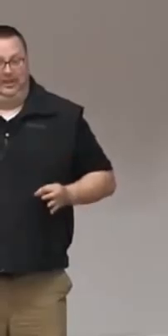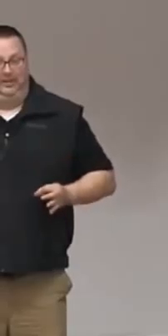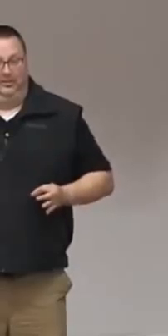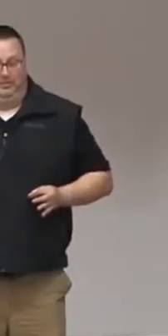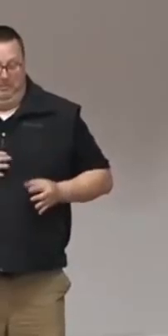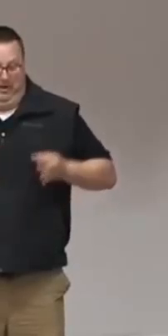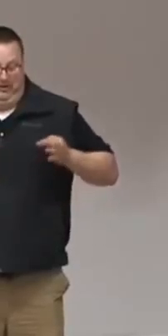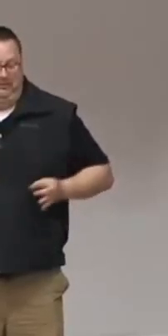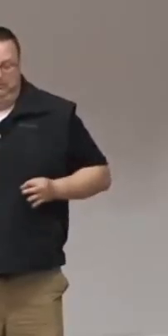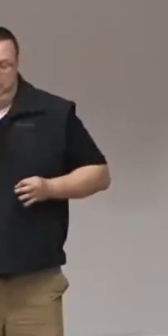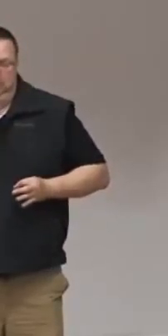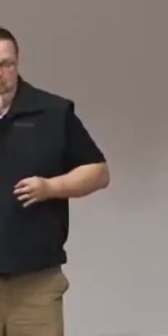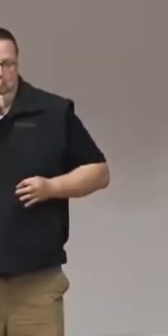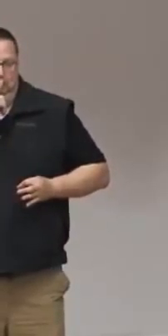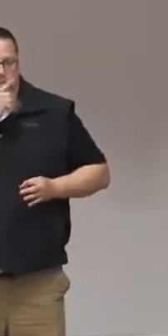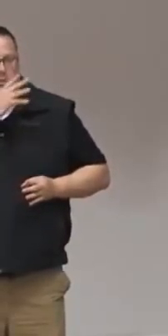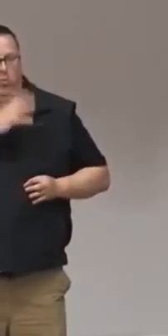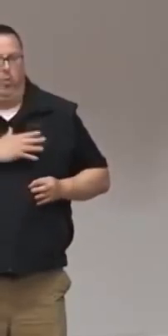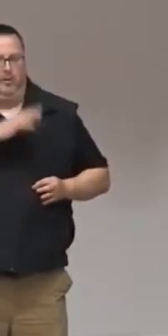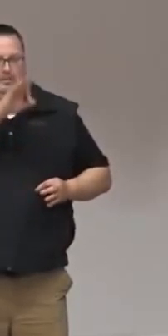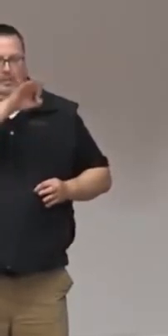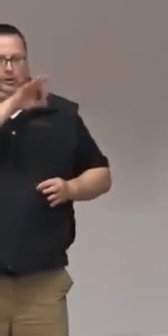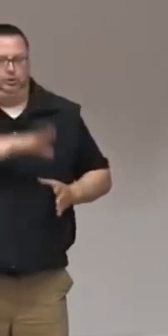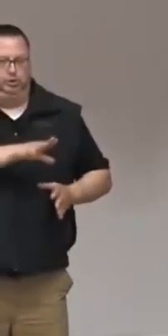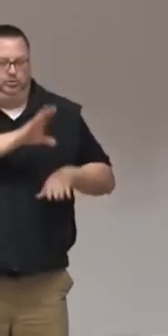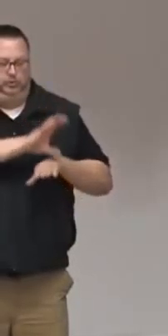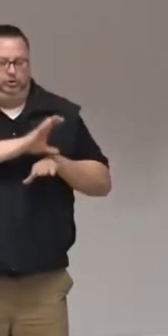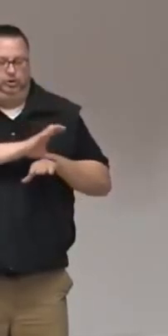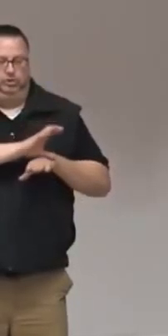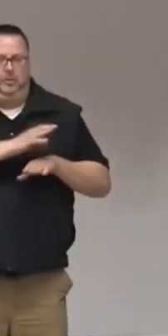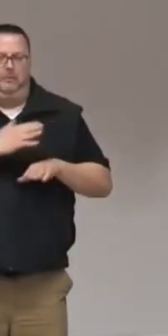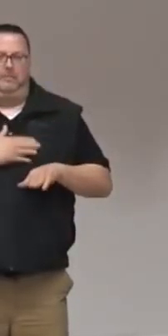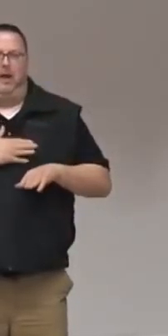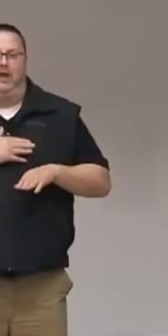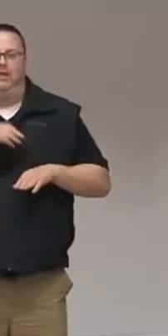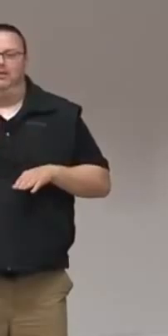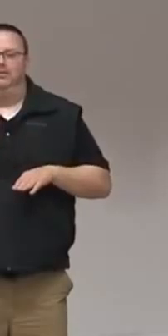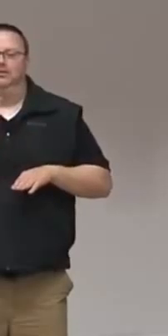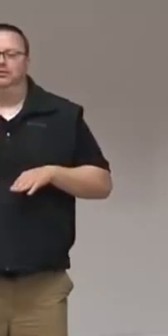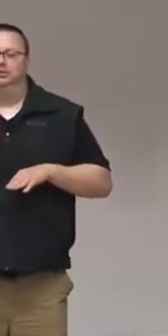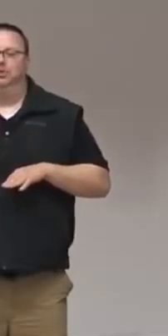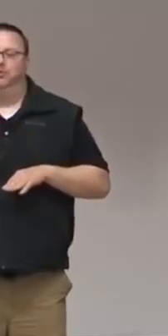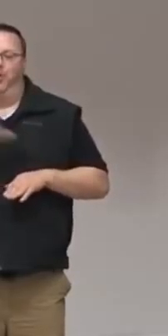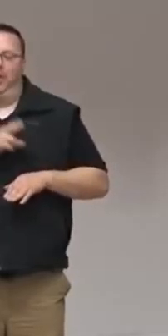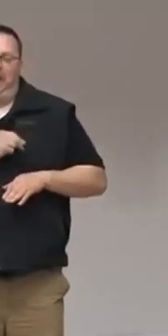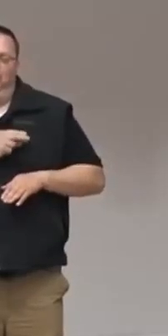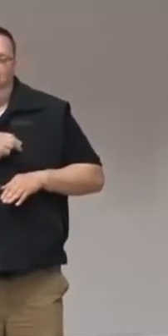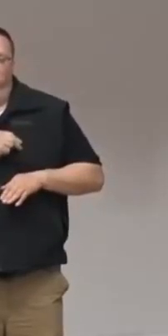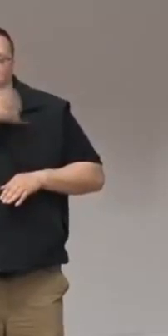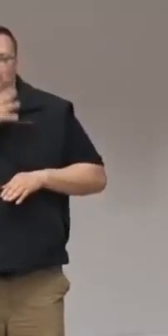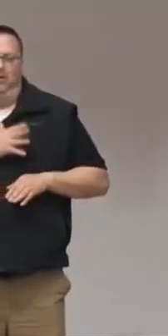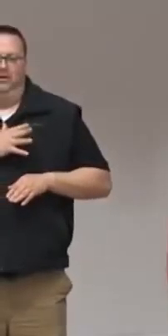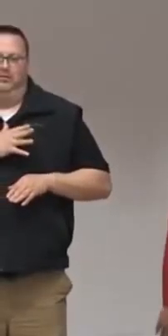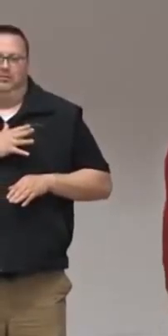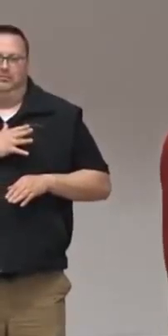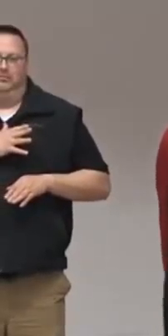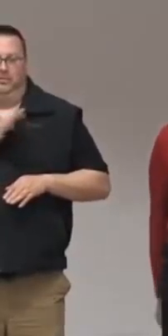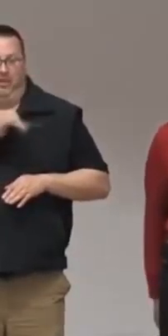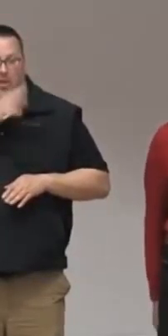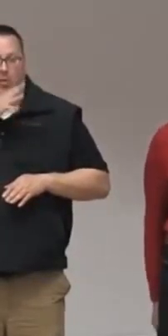of Gloria White Hammond, who is a minister of a church, who is my shero in the world. And Reverend Hammond said, you know what, there's something we can